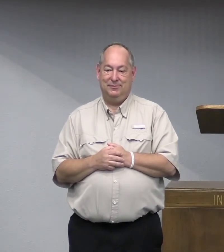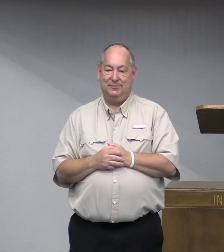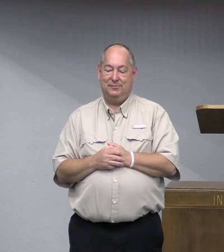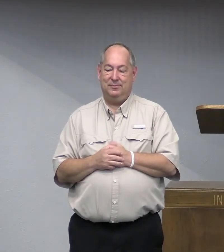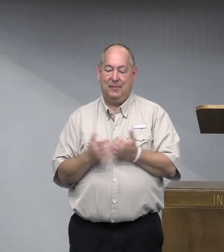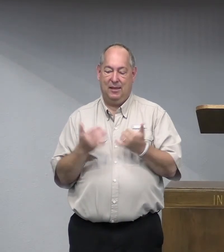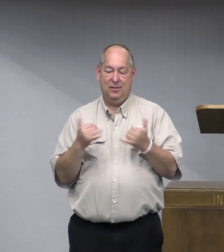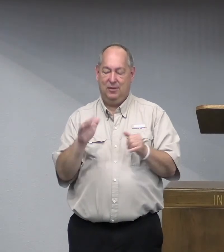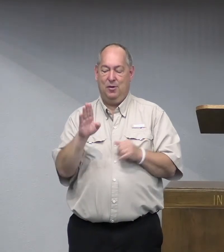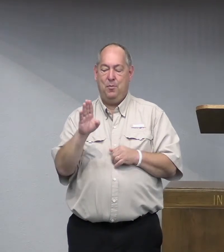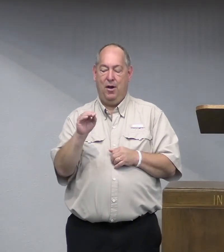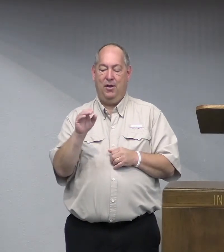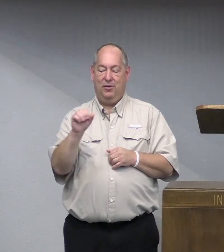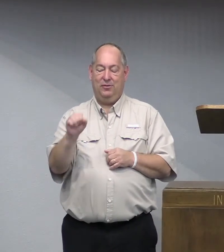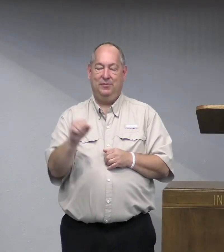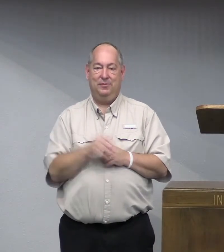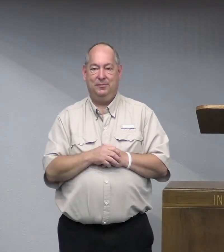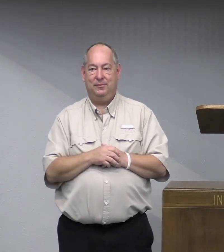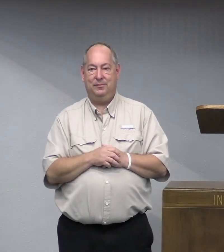And it's still boss.